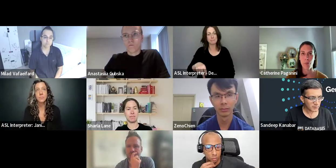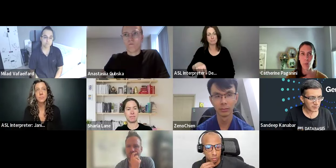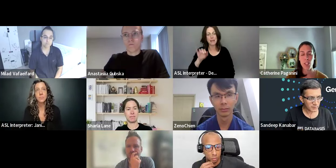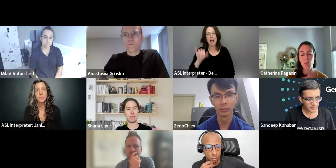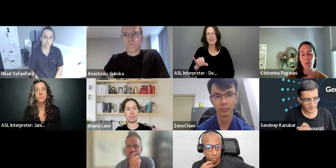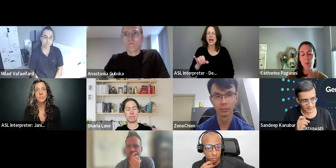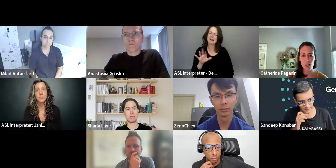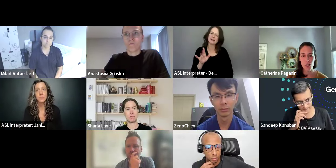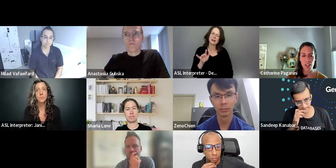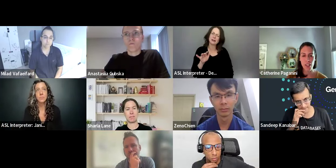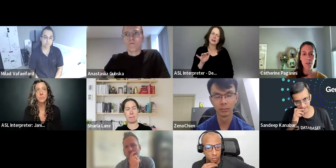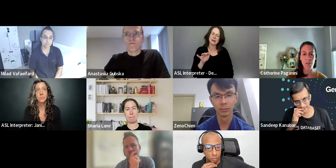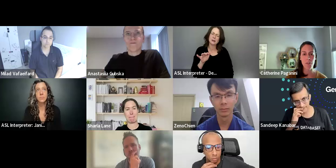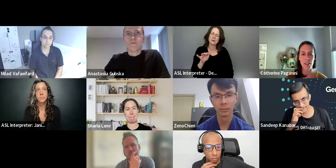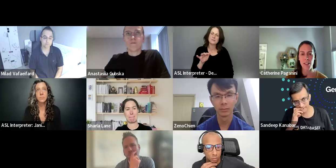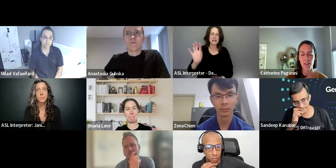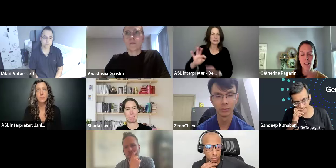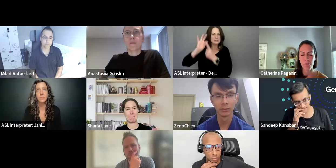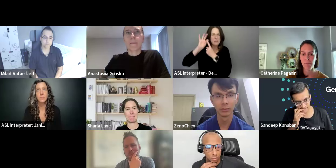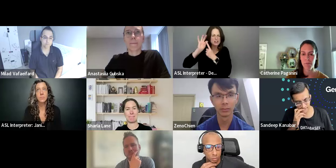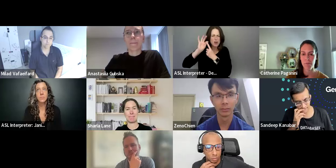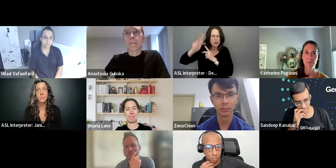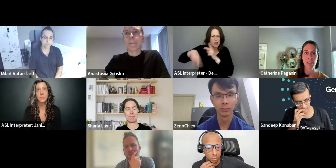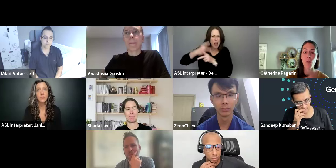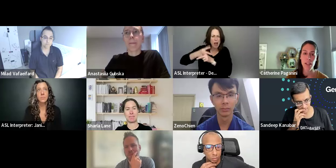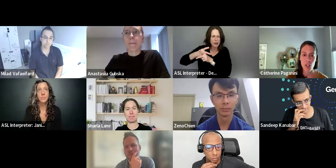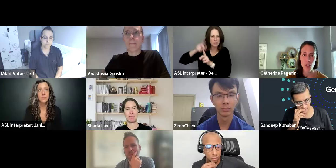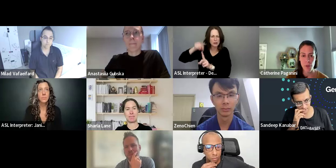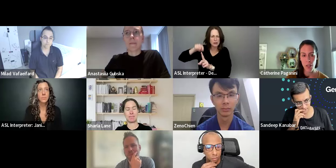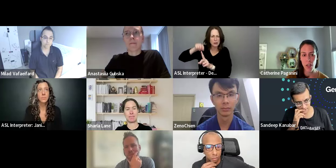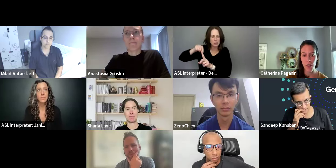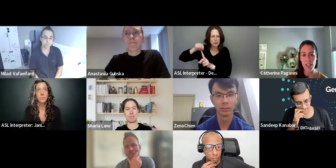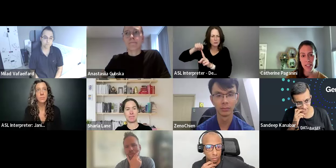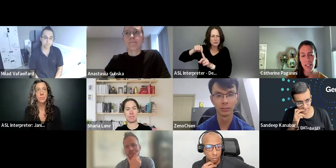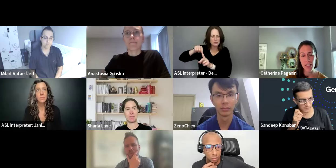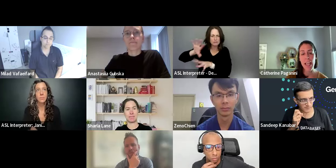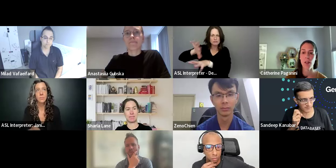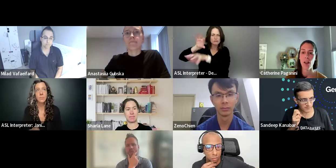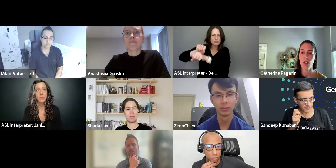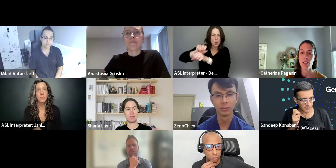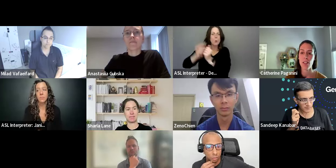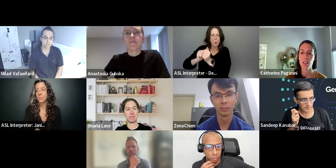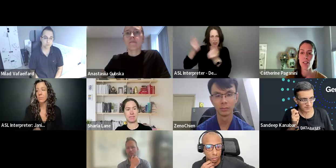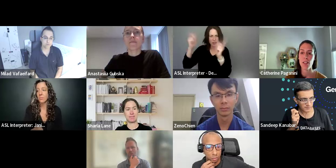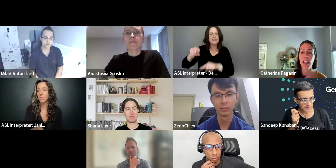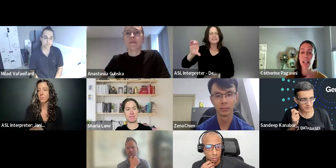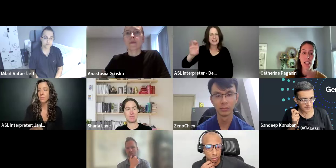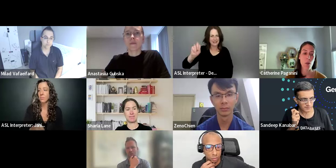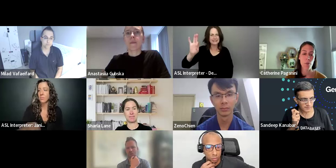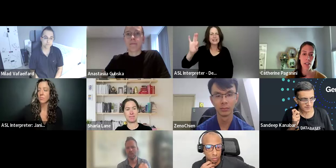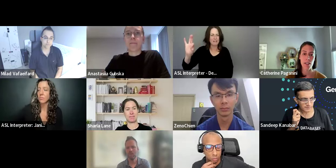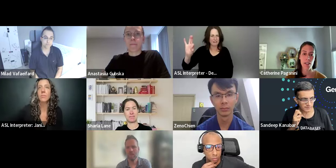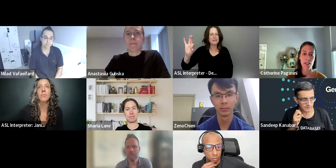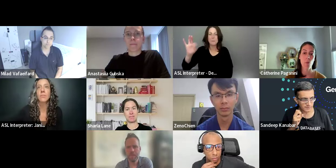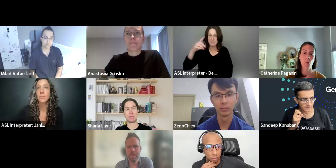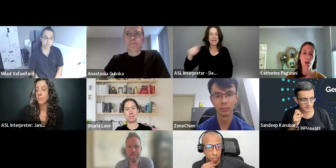a special kind of, arrangement that we got with the CNCF because